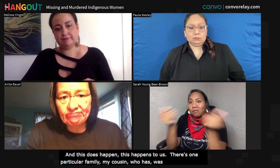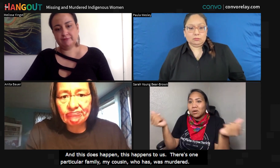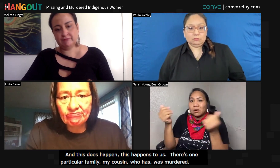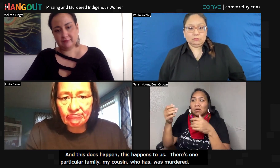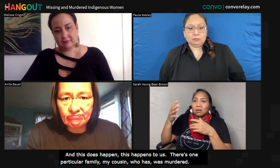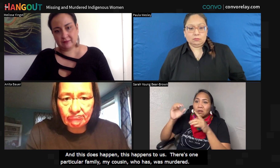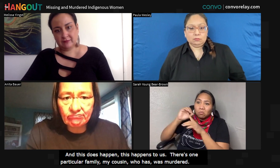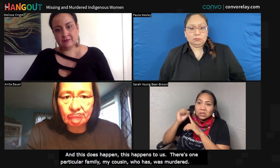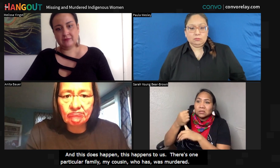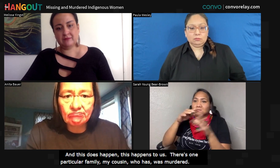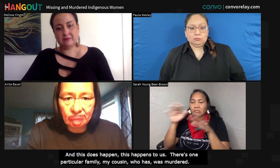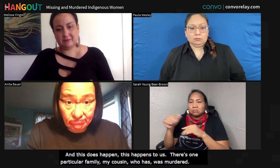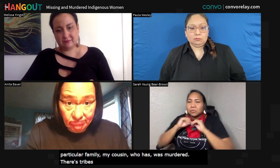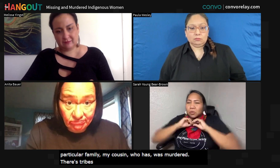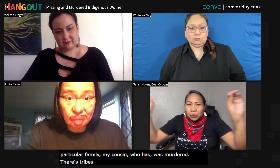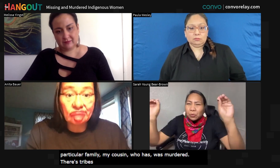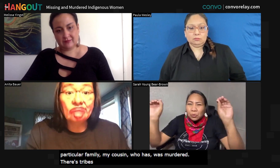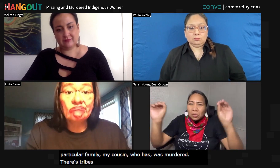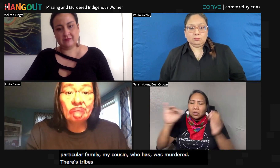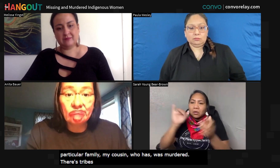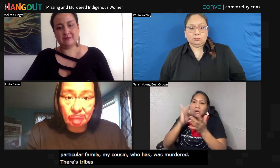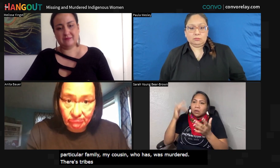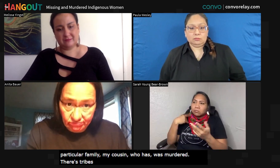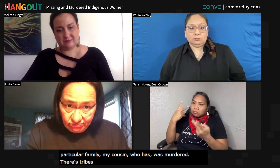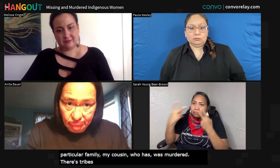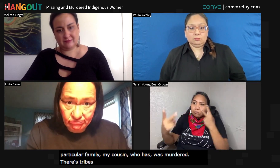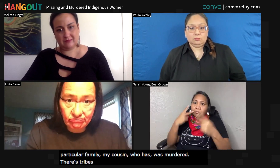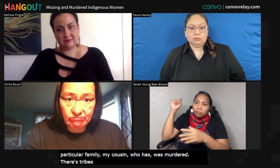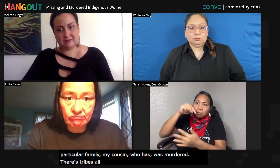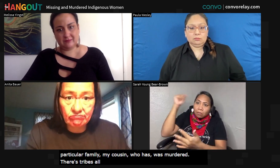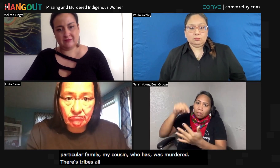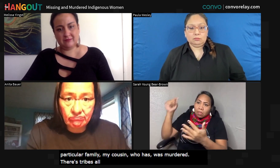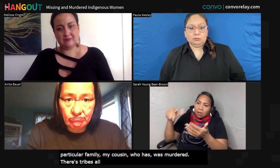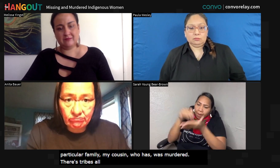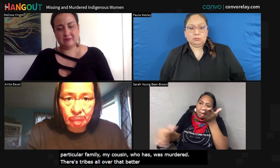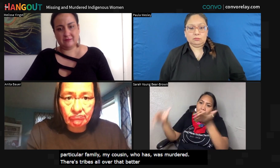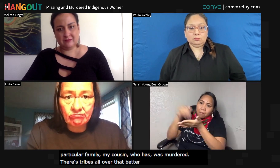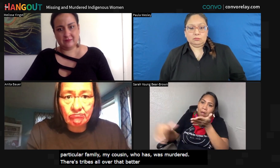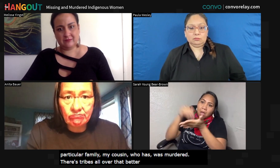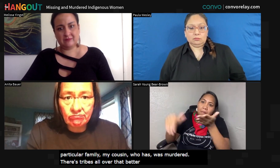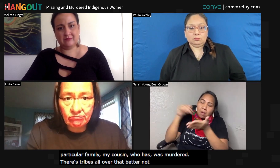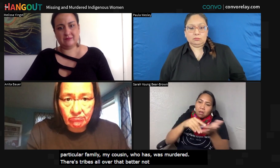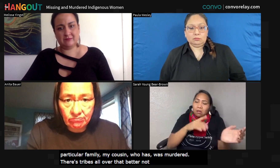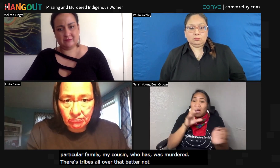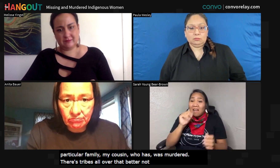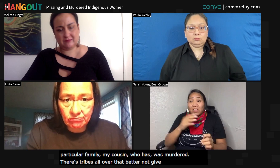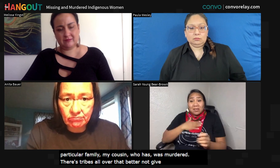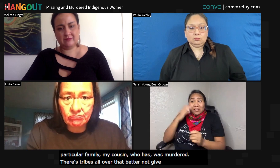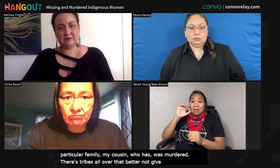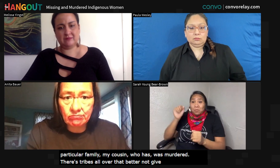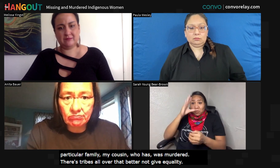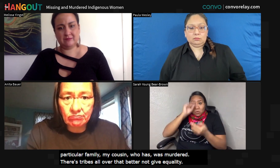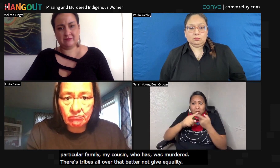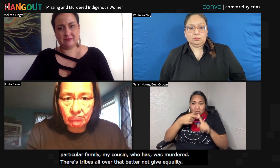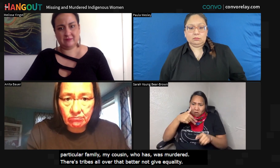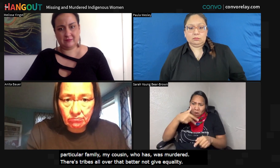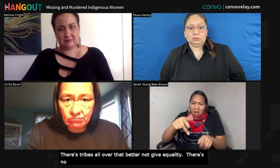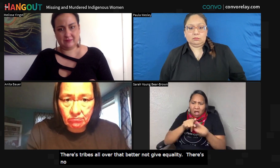equality. Right? There's no media coverage around this, and this is just happening over and over